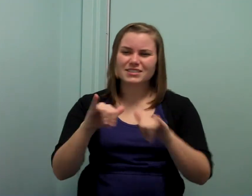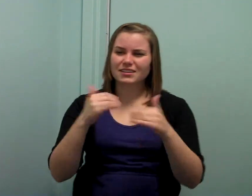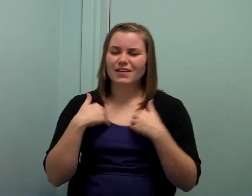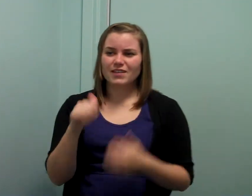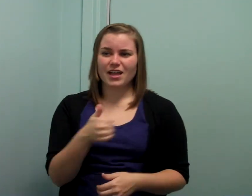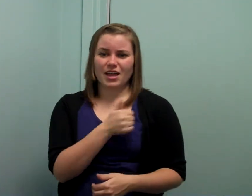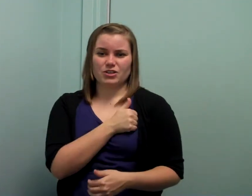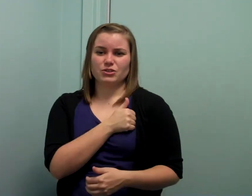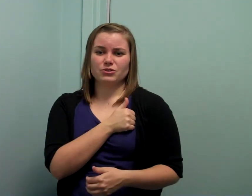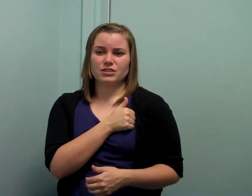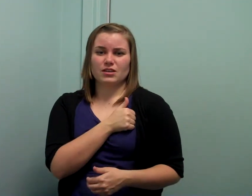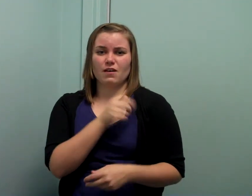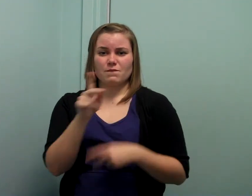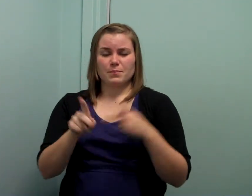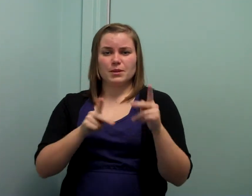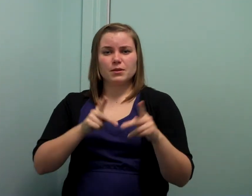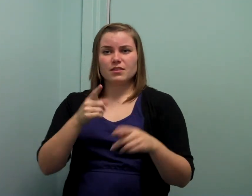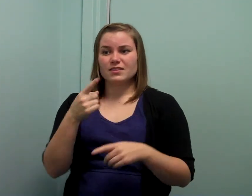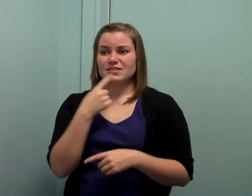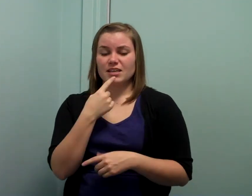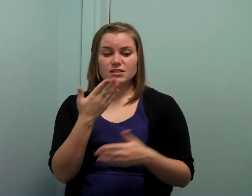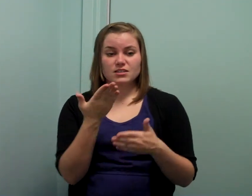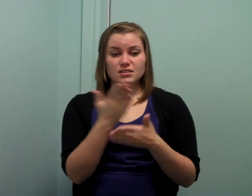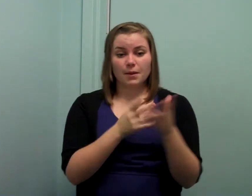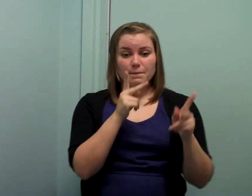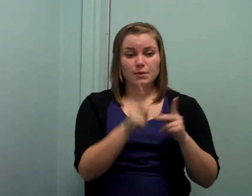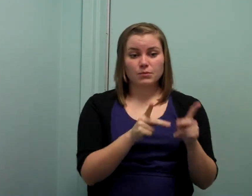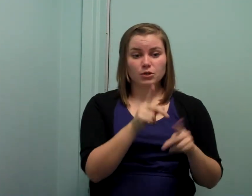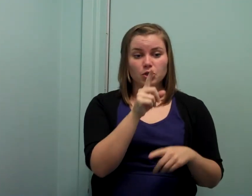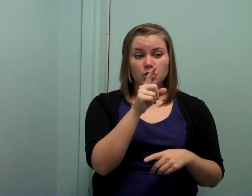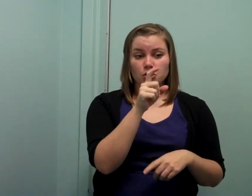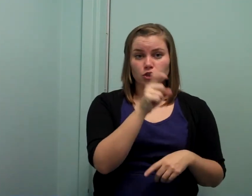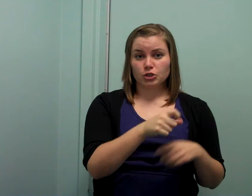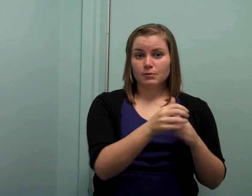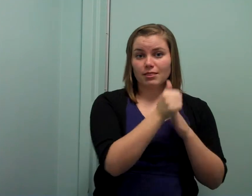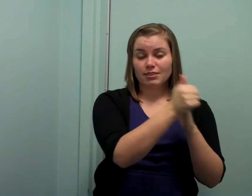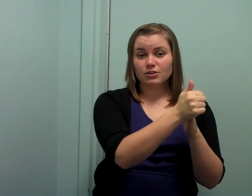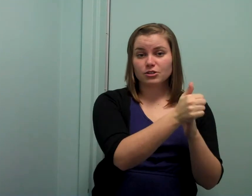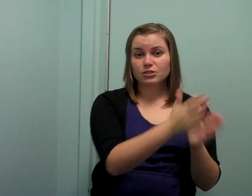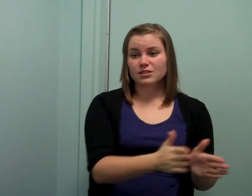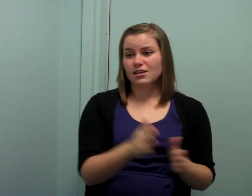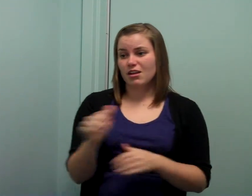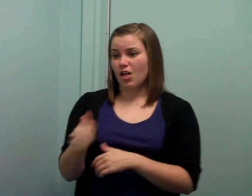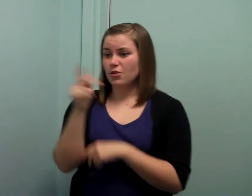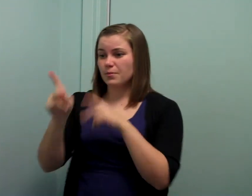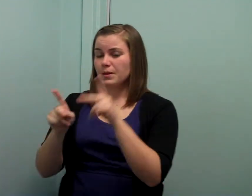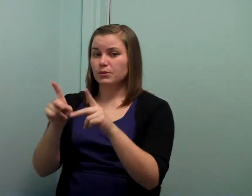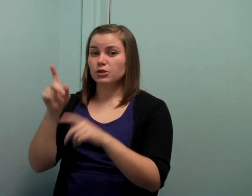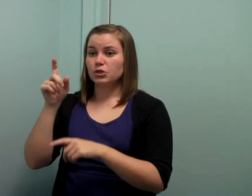there that say some are born to rule and many are born to follow? You say